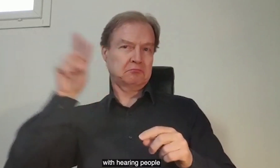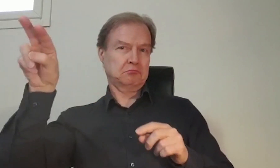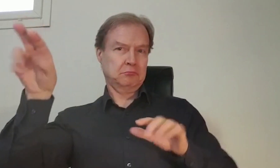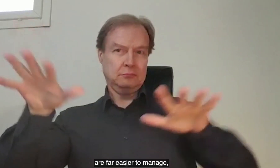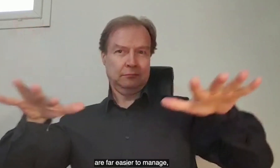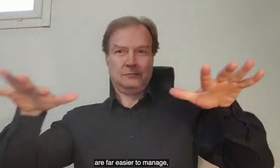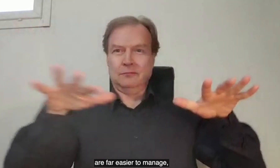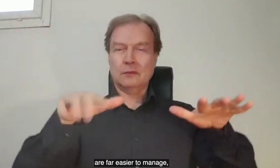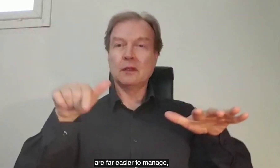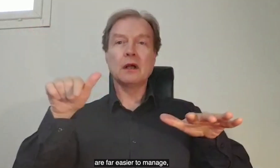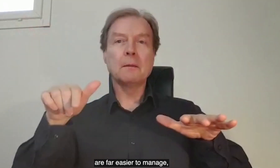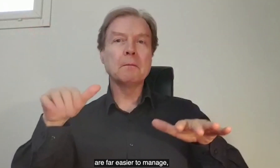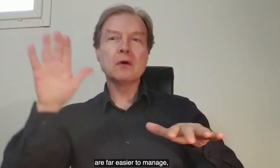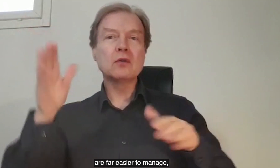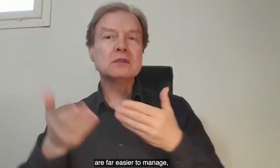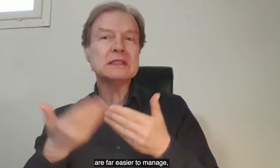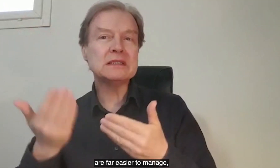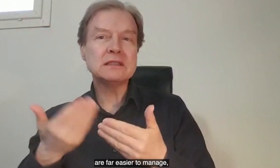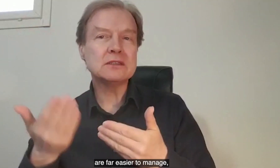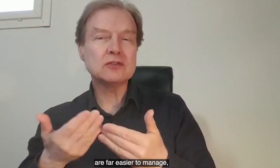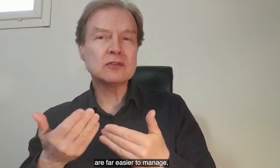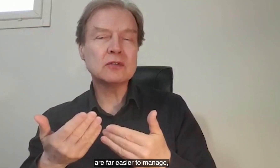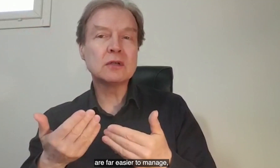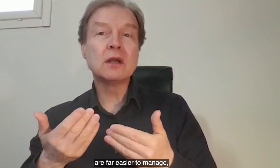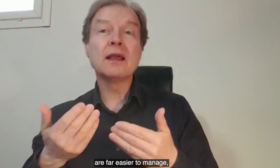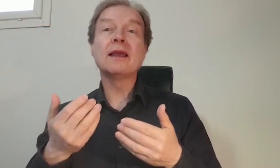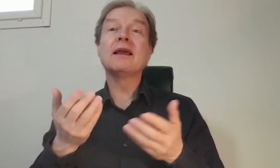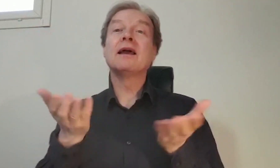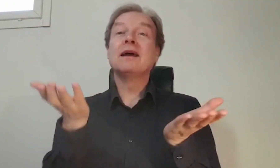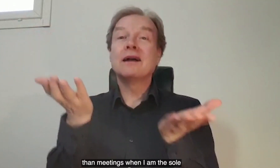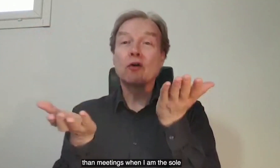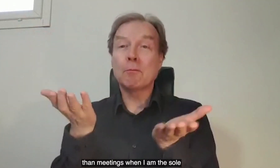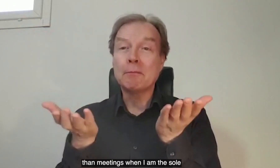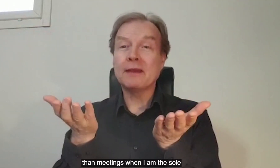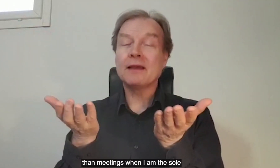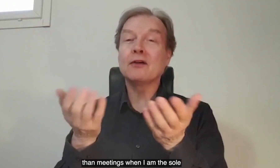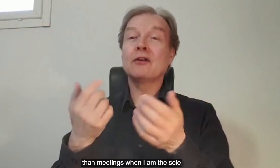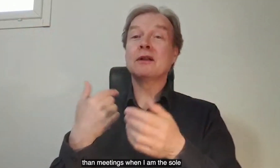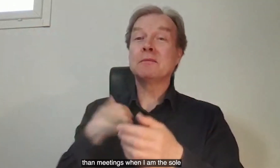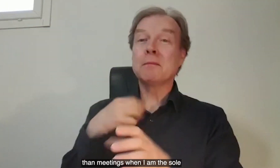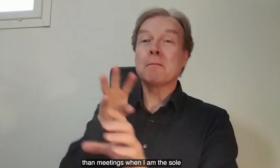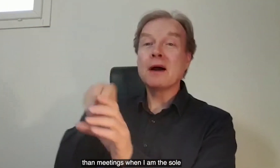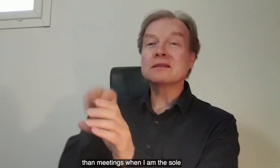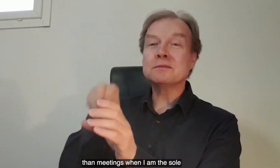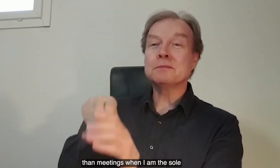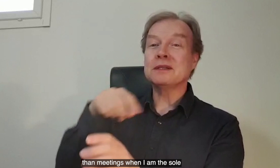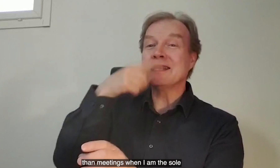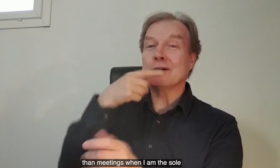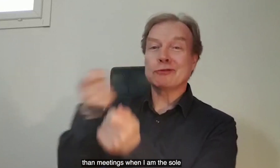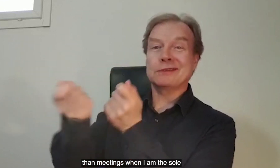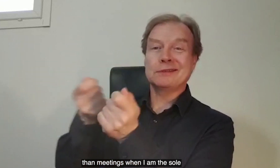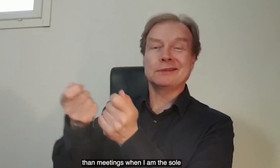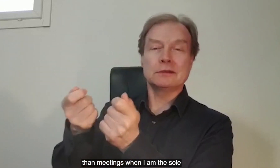am the chair with hearing people are far easier to manage than meetings when I'm the sole deaf person.